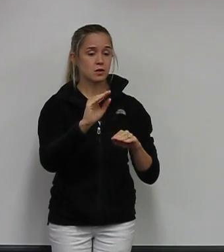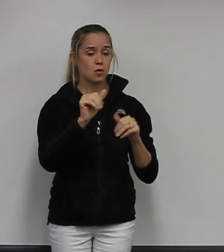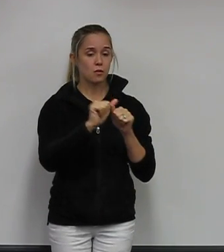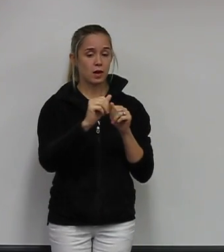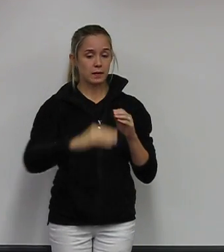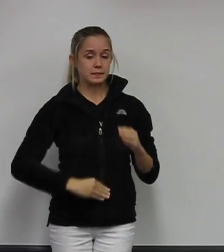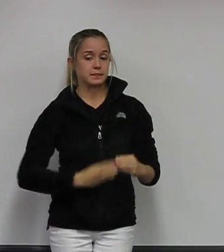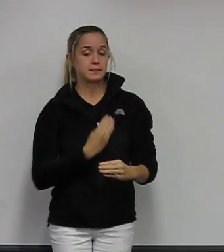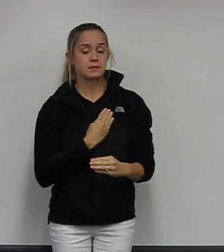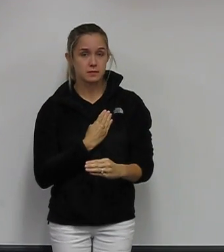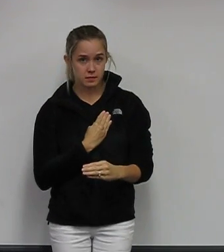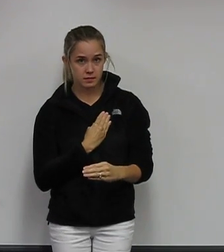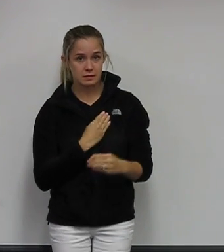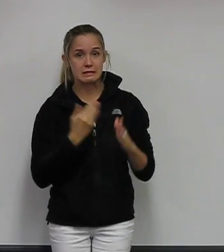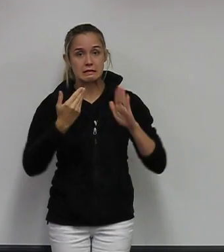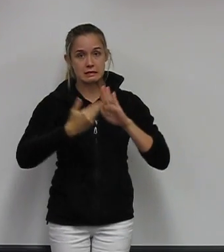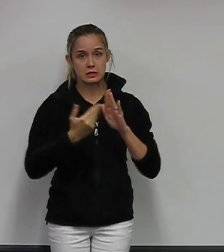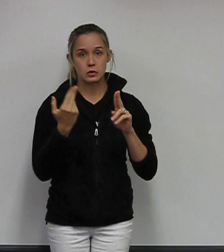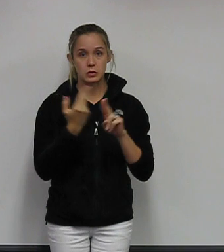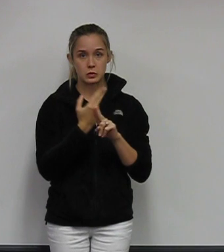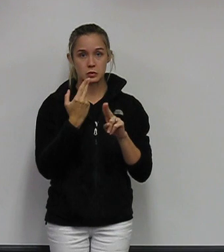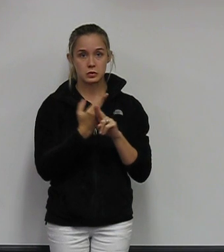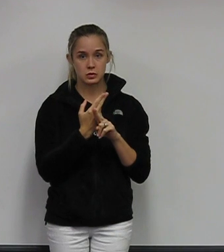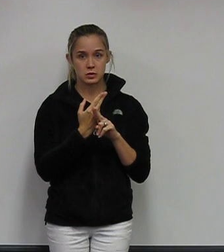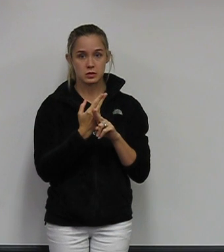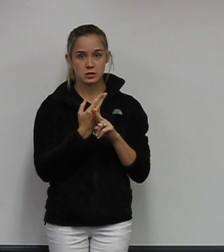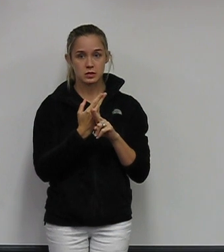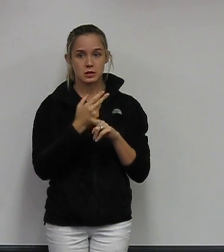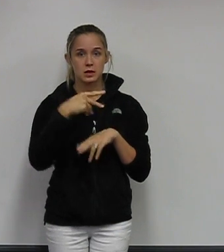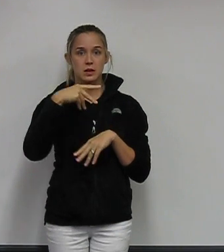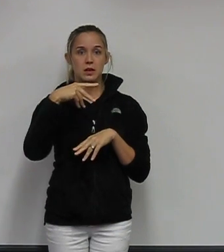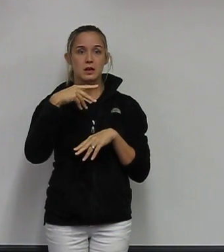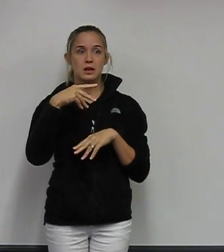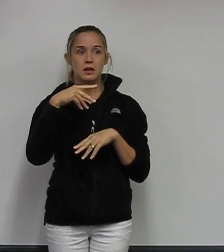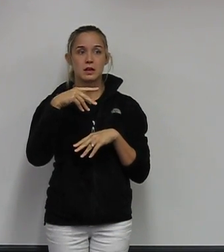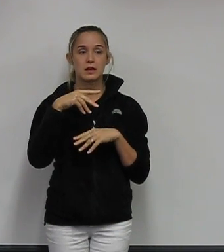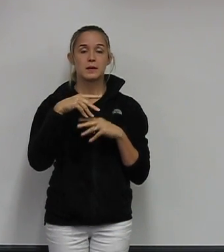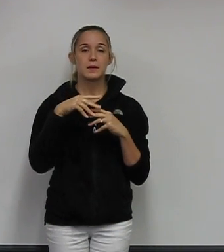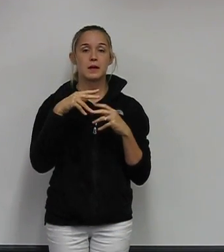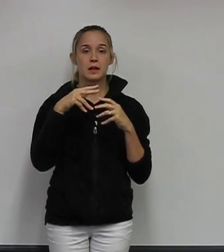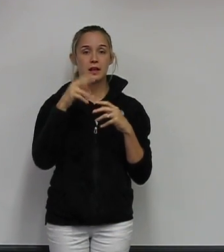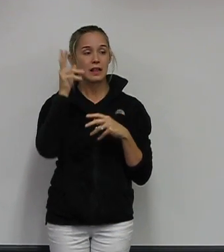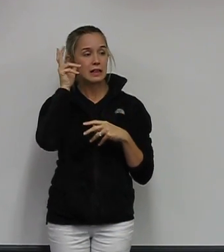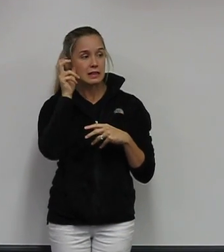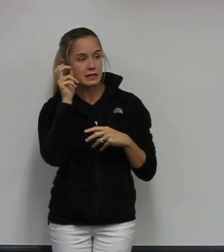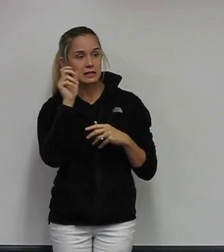shirt, again using the acronym of Pretty Tough Murmur. Listening to the aorta valve.